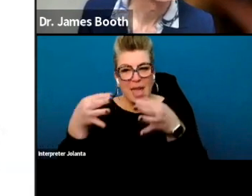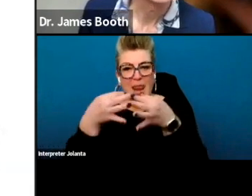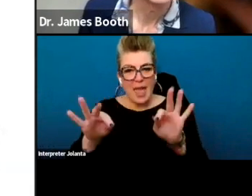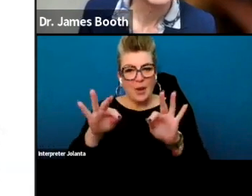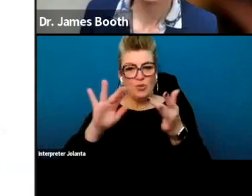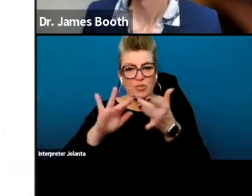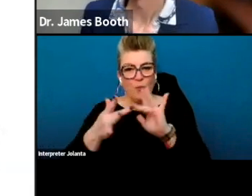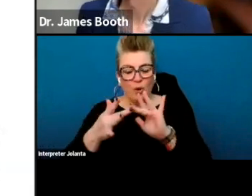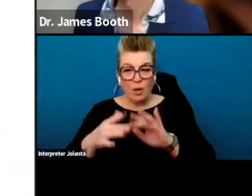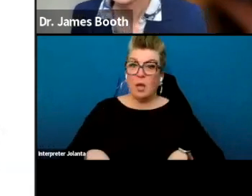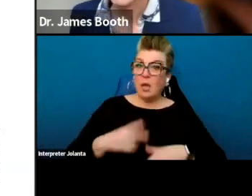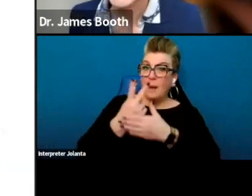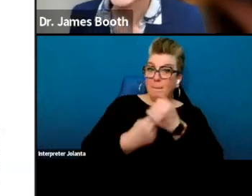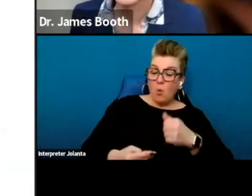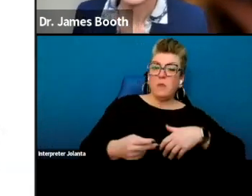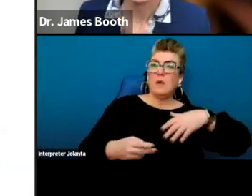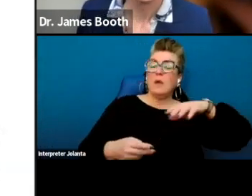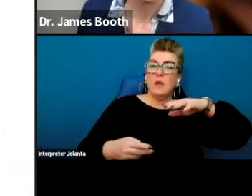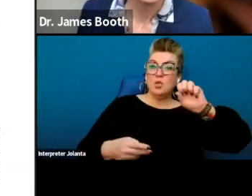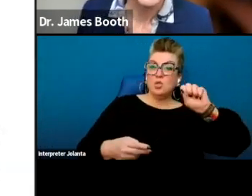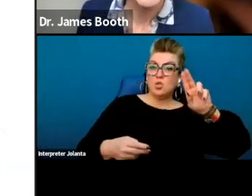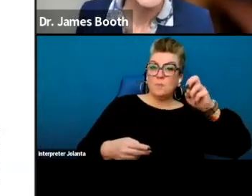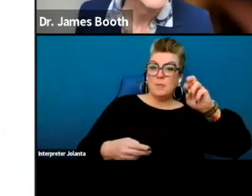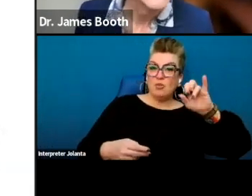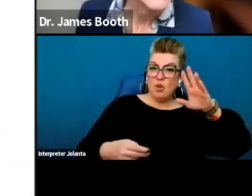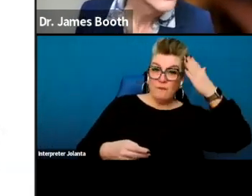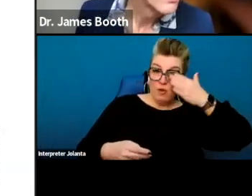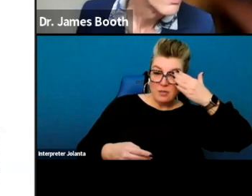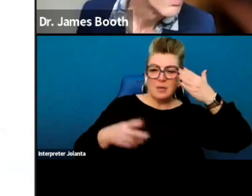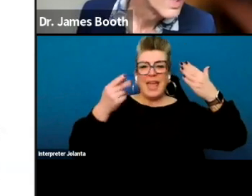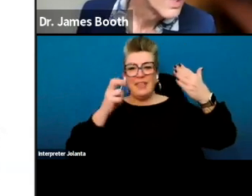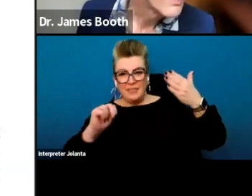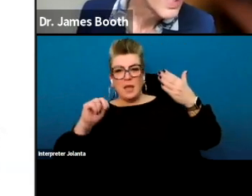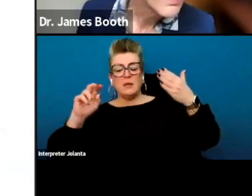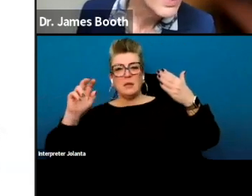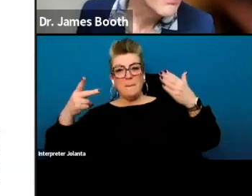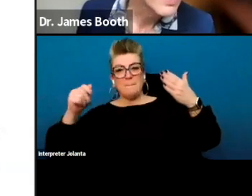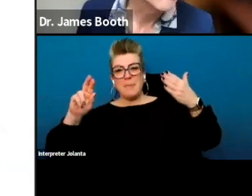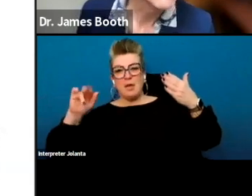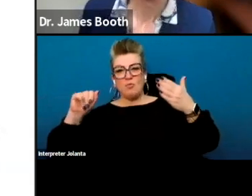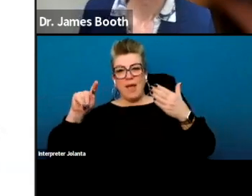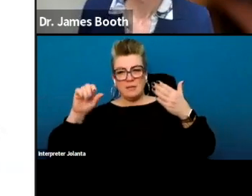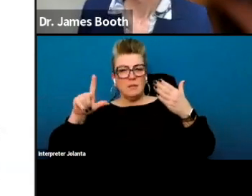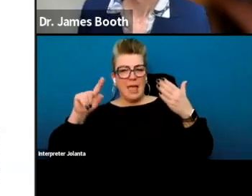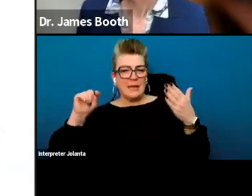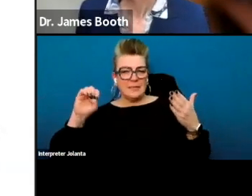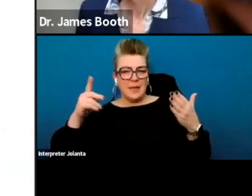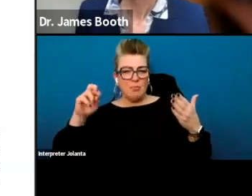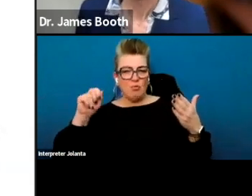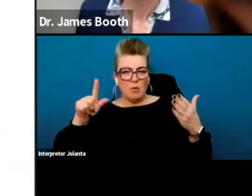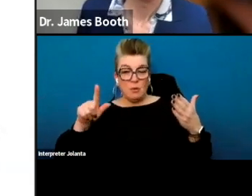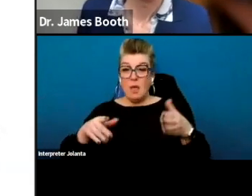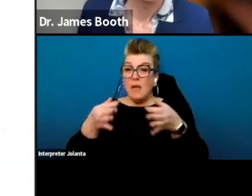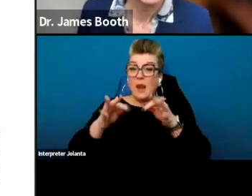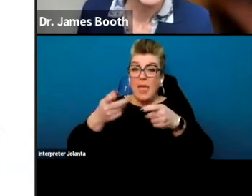this kind of superior temporal into parietal cortex. So the language skill measure was verb generation,